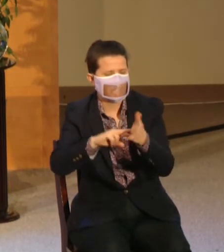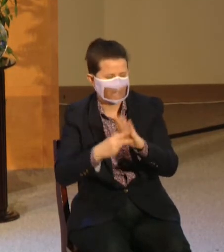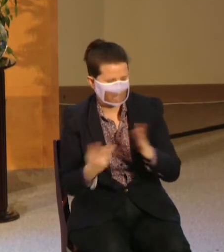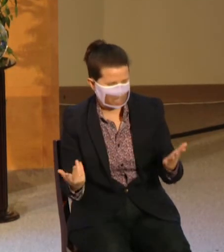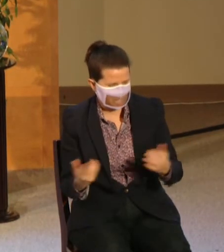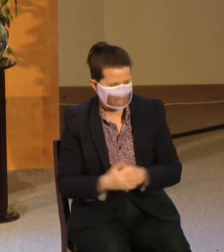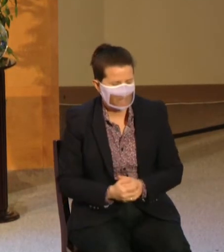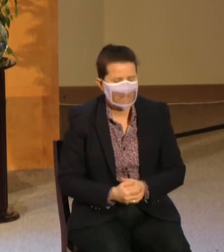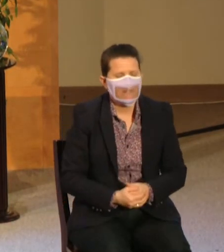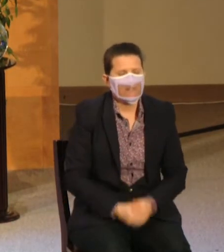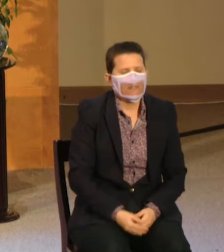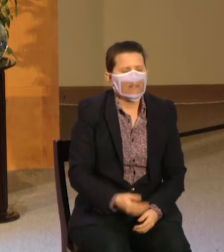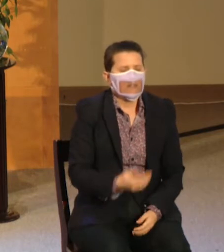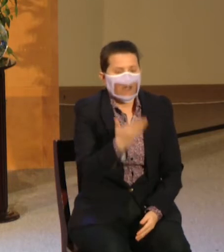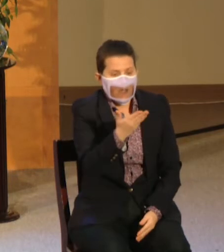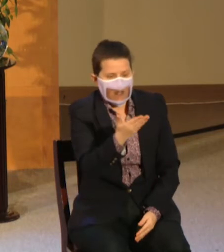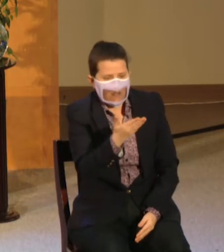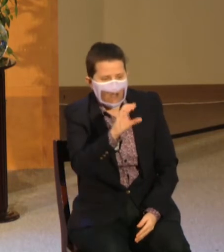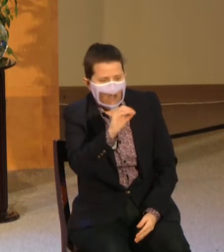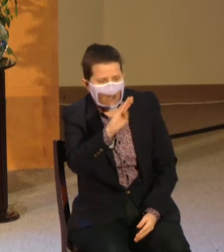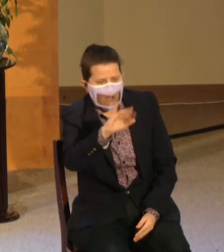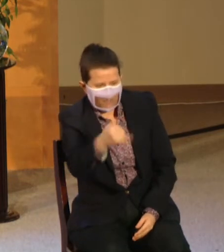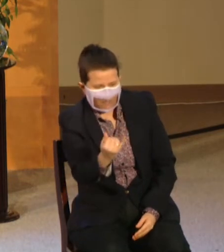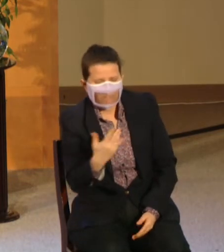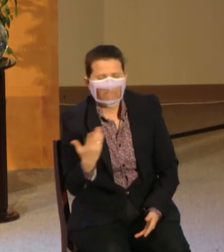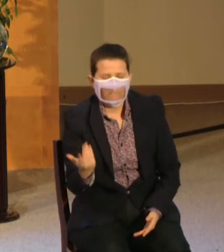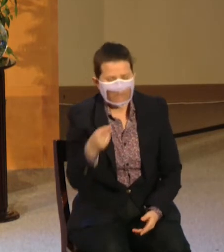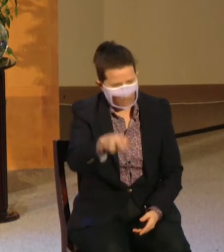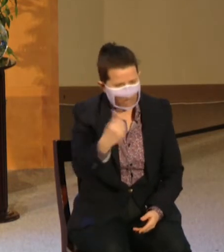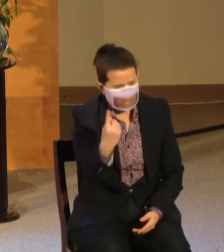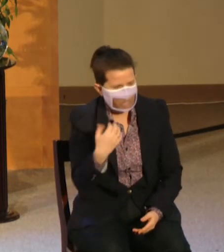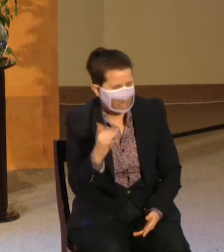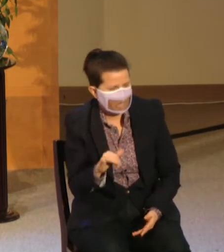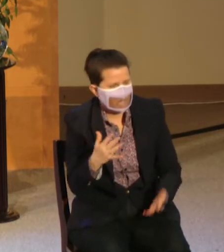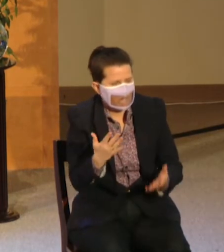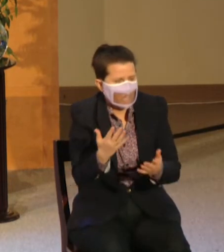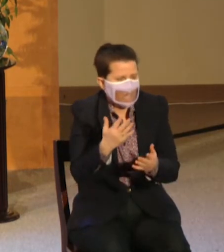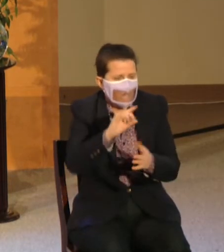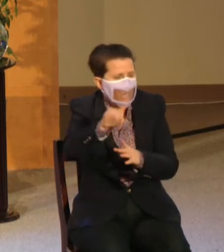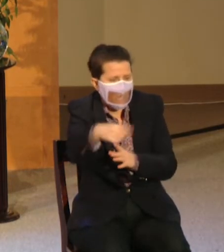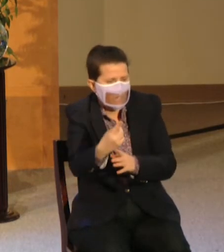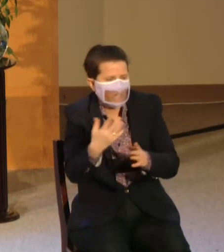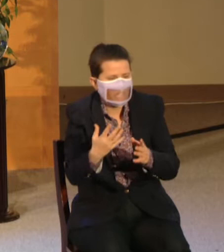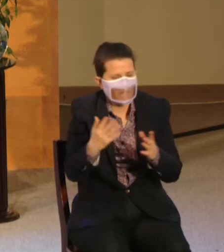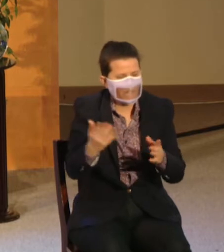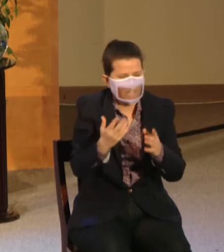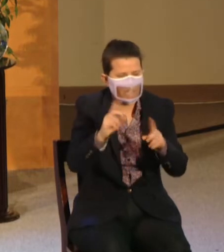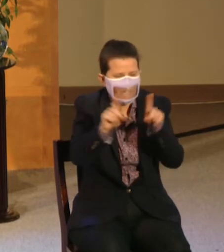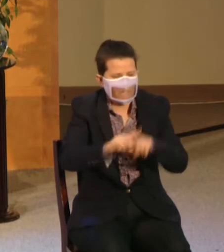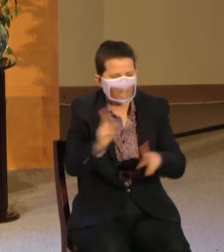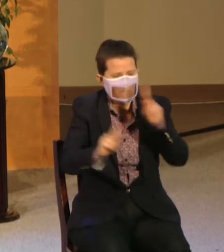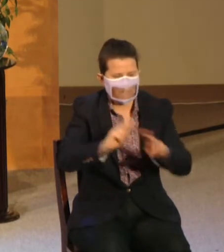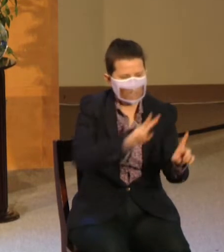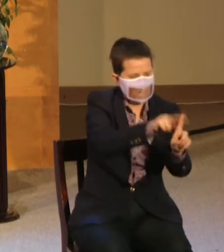people. There was a woman who lost her contact lens down the kitchen sink, and she spent about 45 minutes looking for it. She